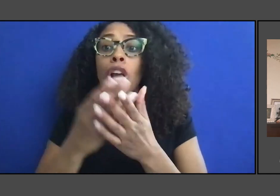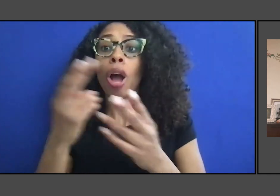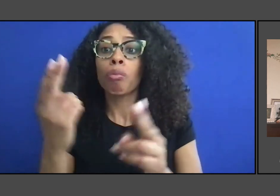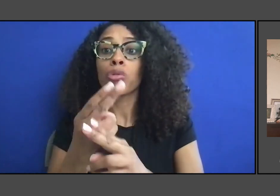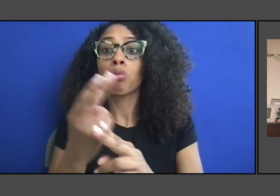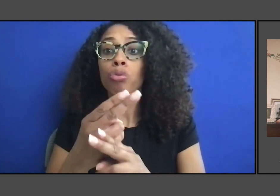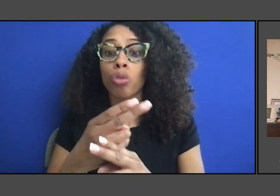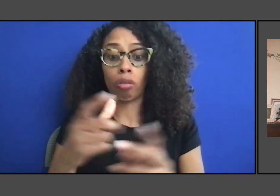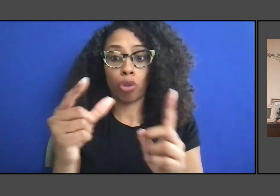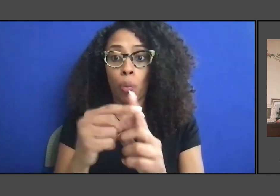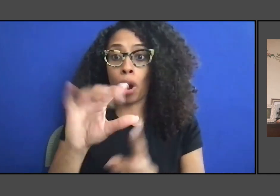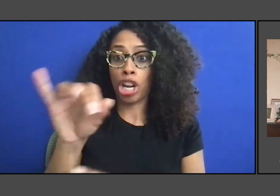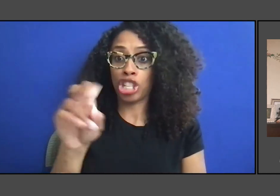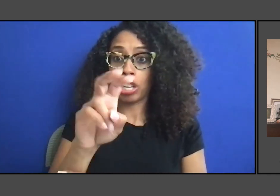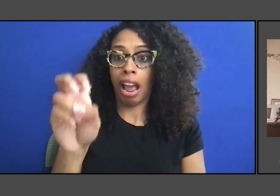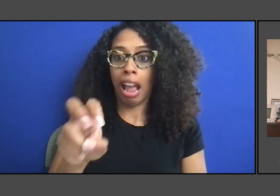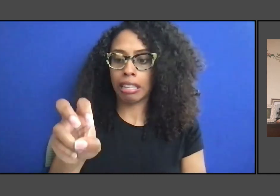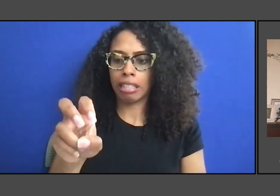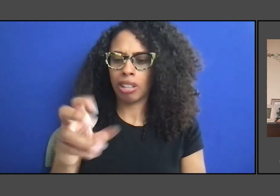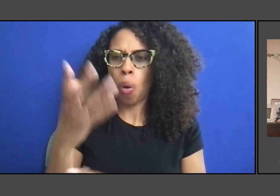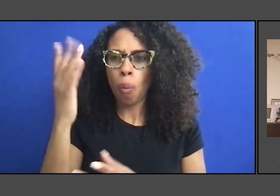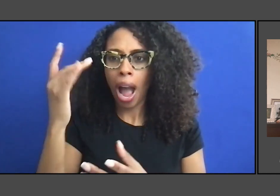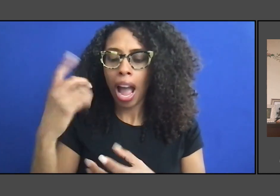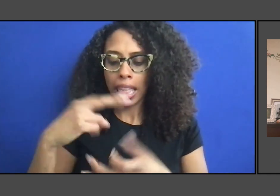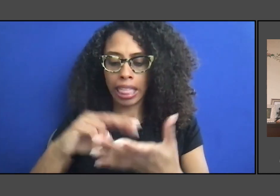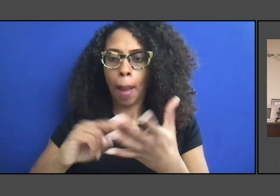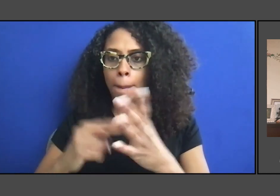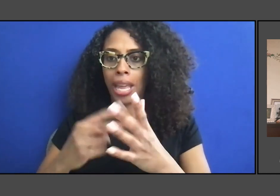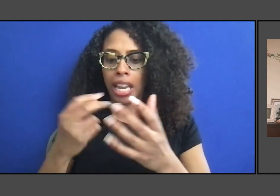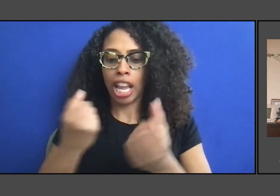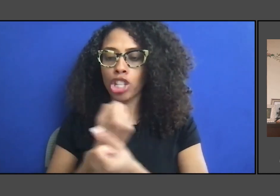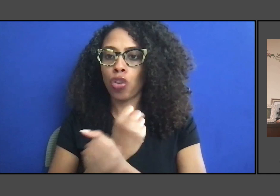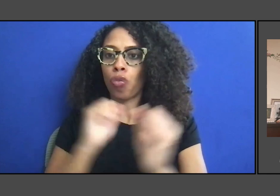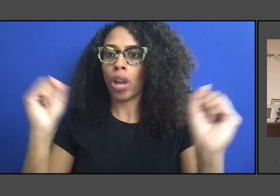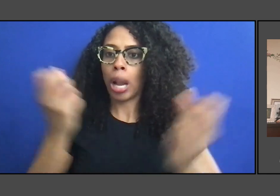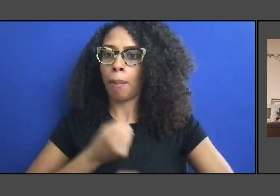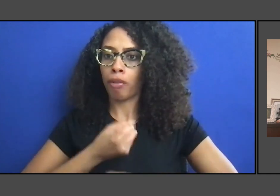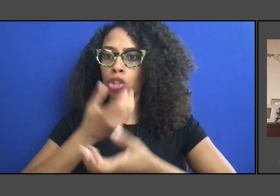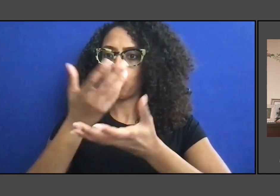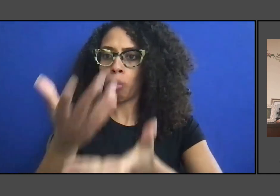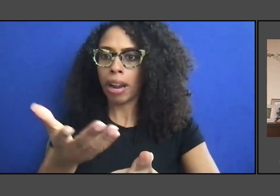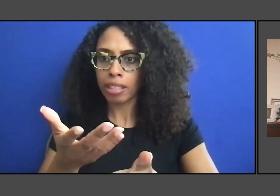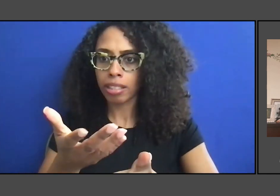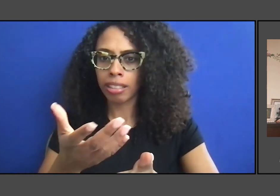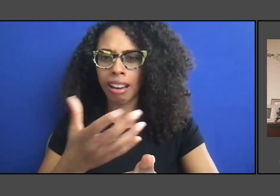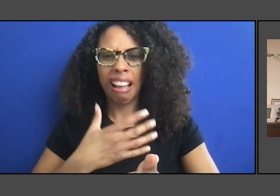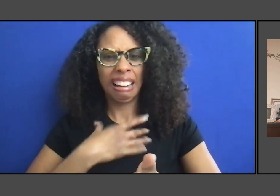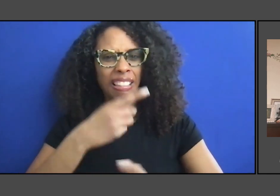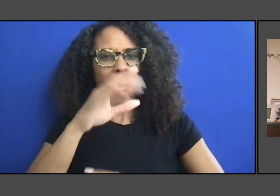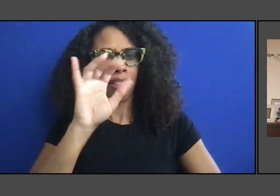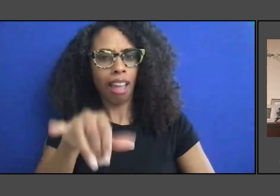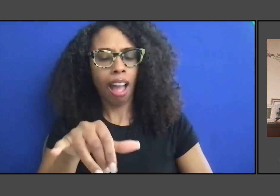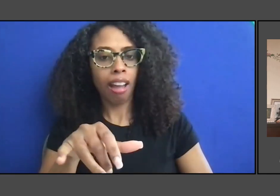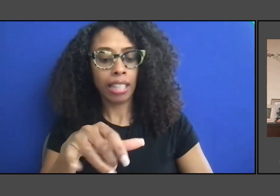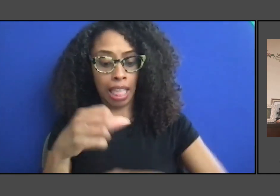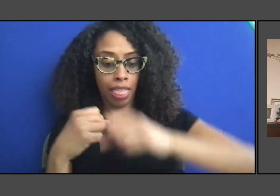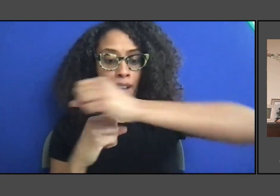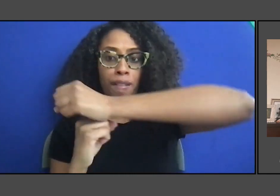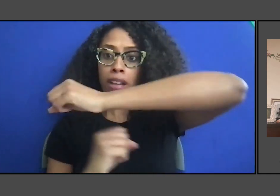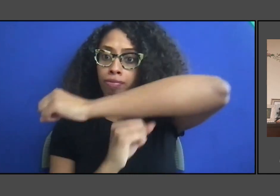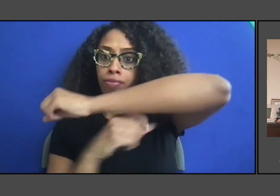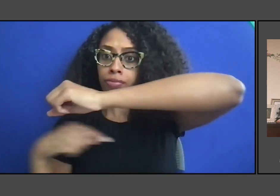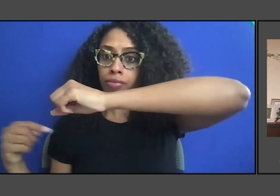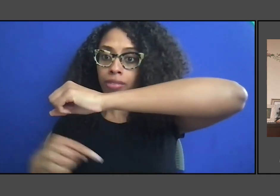love that because it's based in freedom, you know, that it was created and centered around